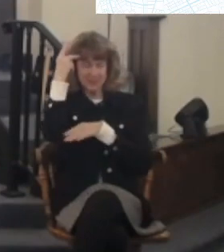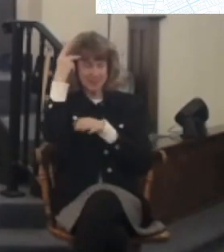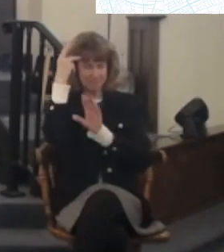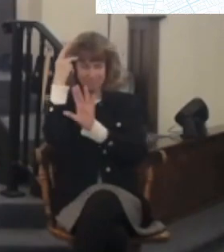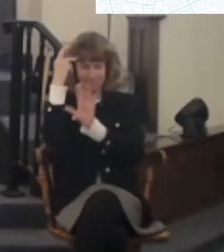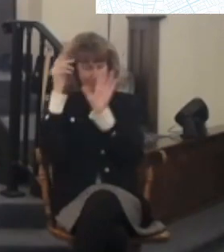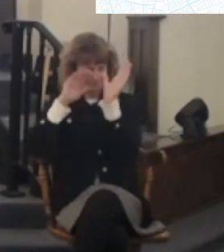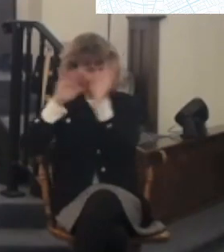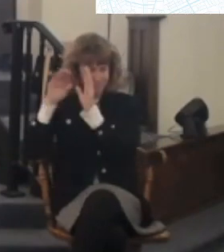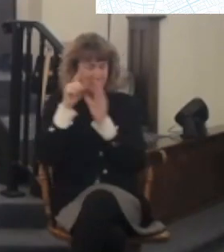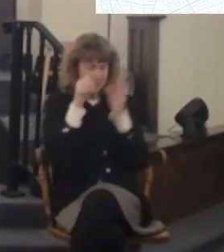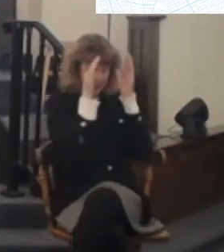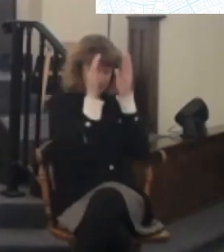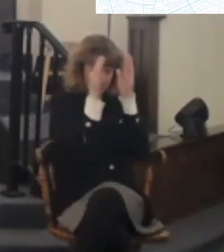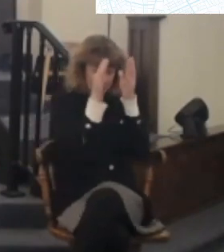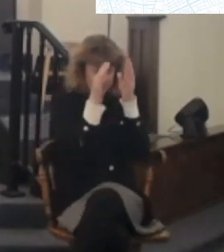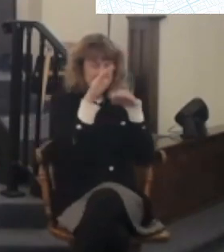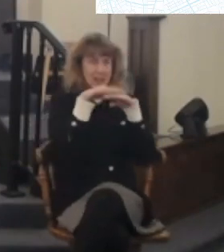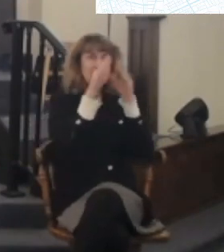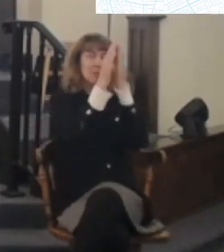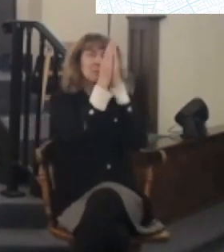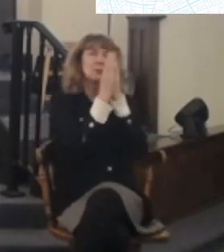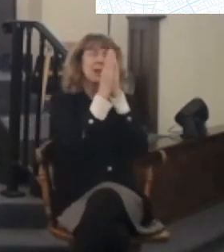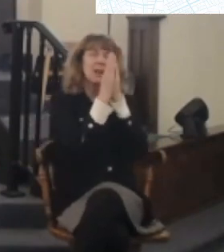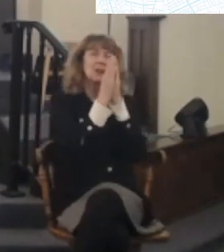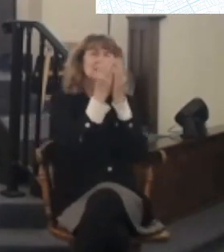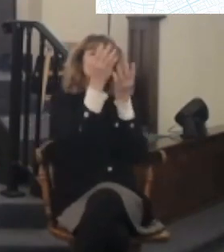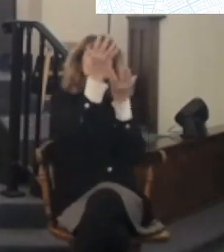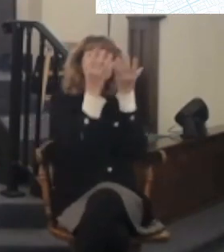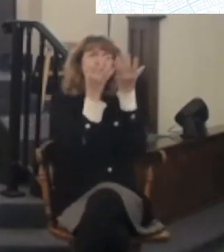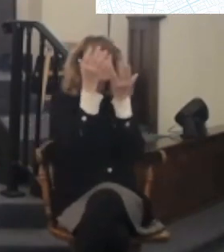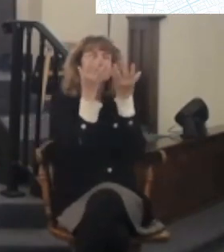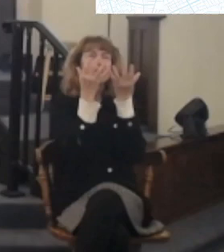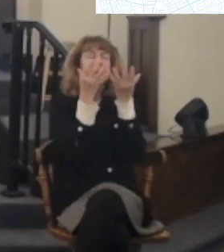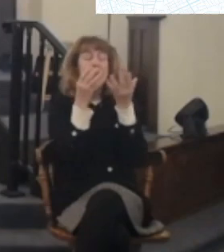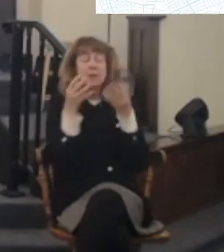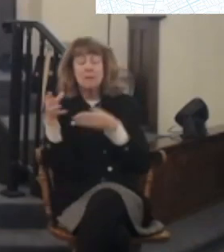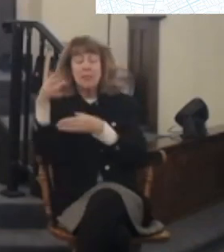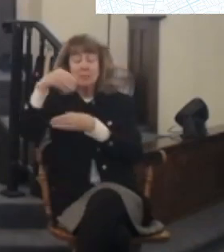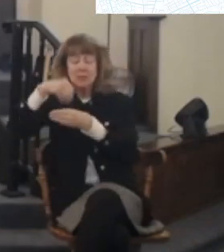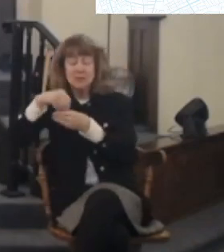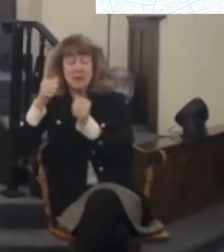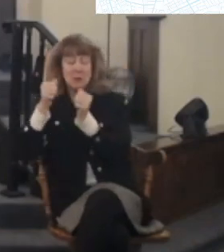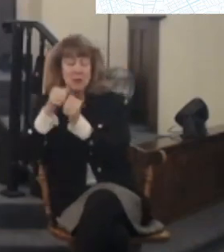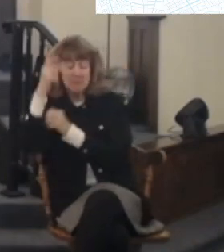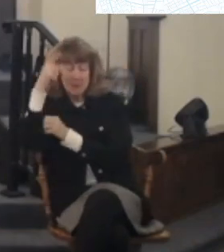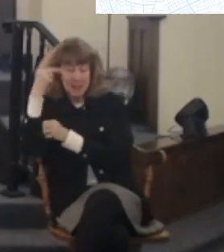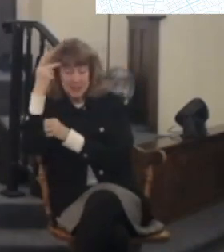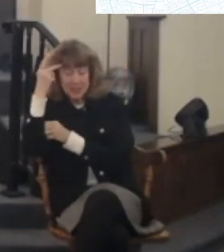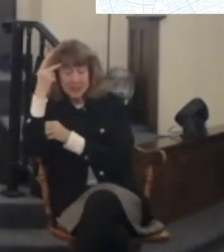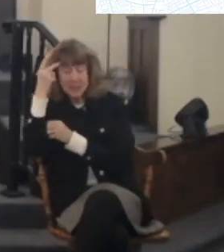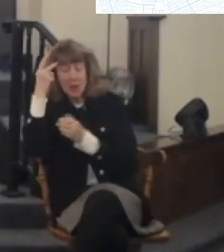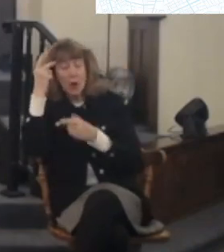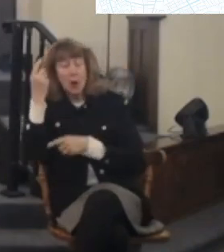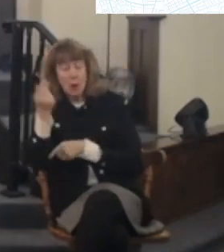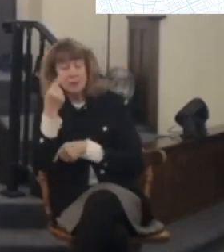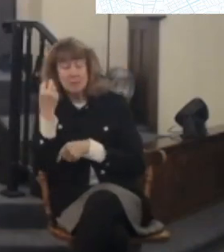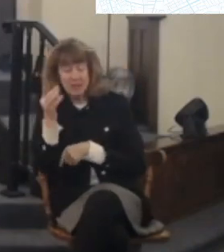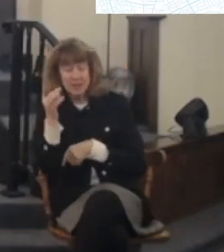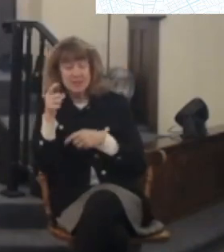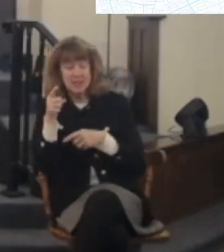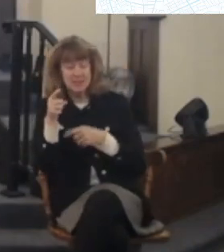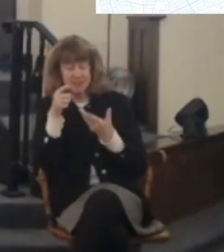We must stay steadfast in prayer and participate in politics, not for us. Not because if I vote this